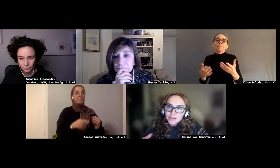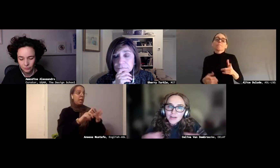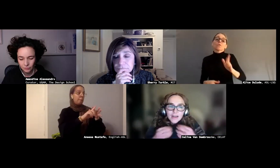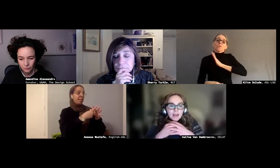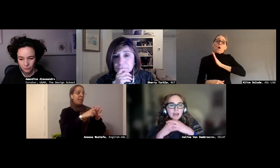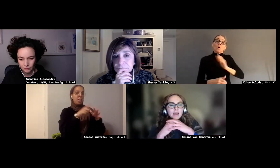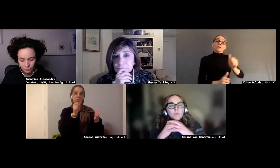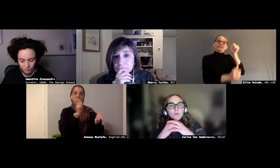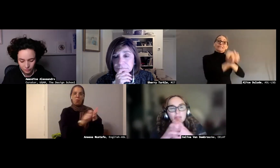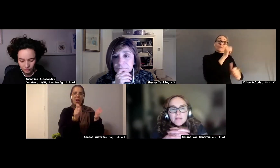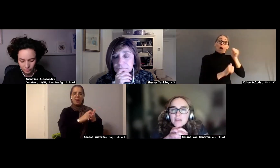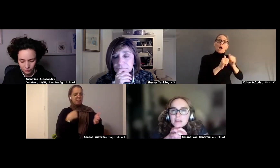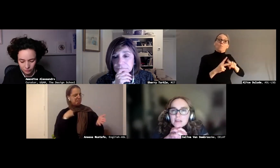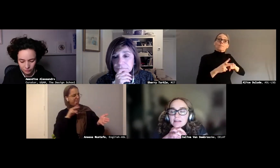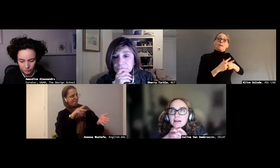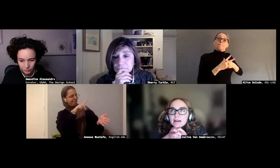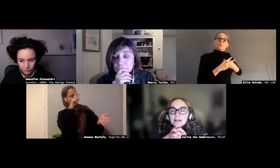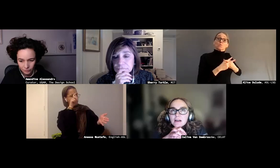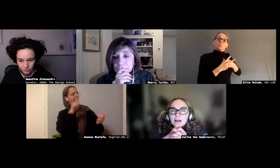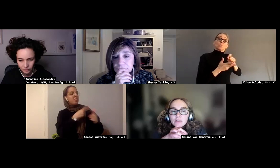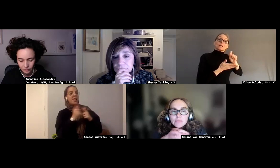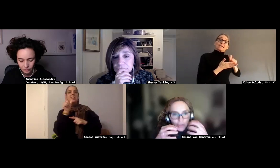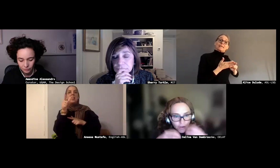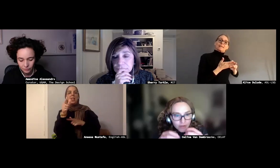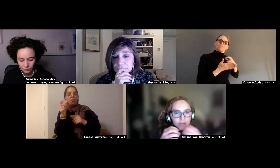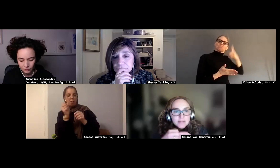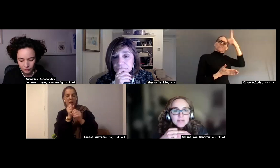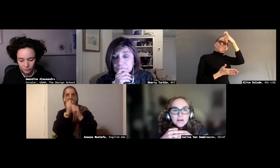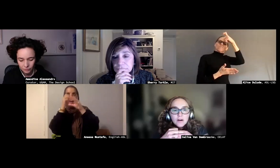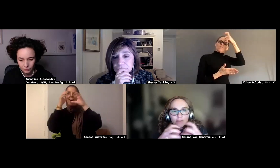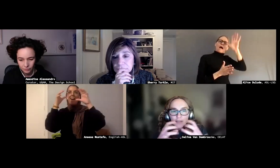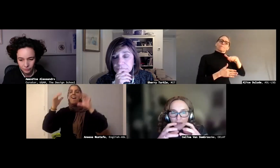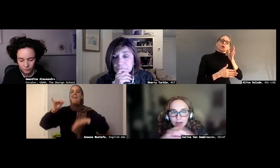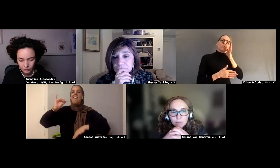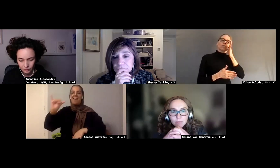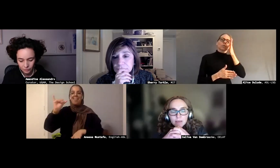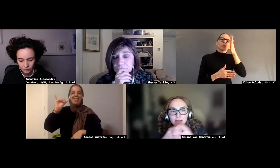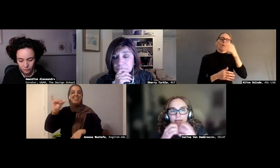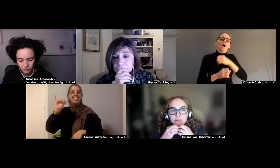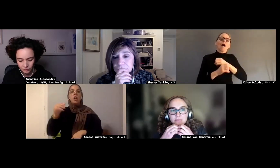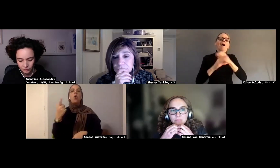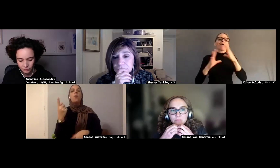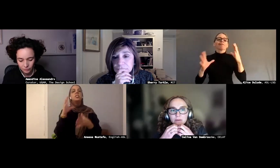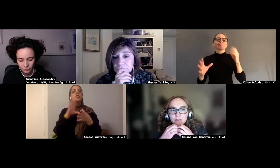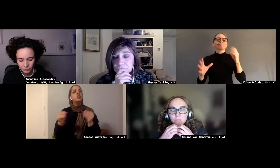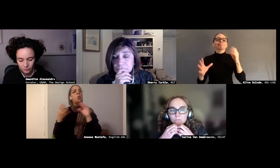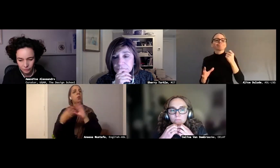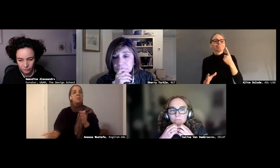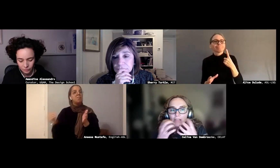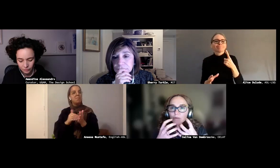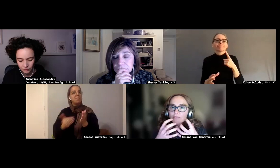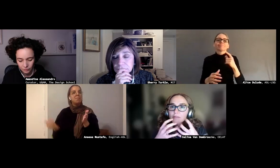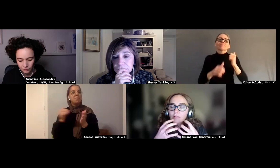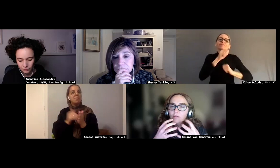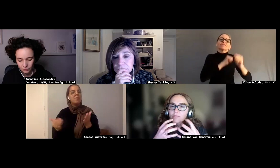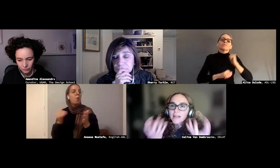on. And one of the things that returns all the time is the